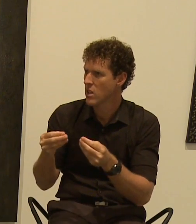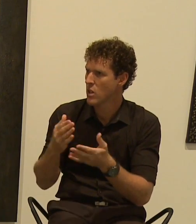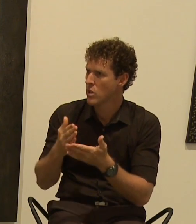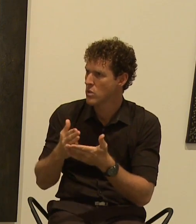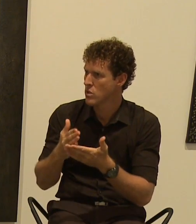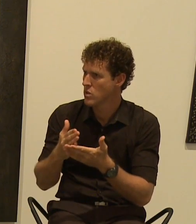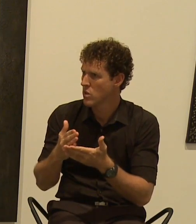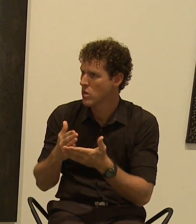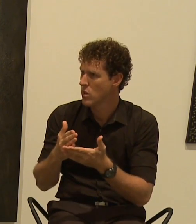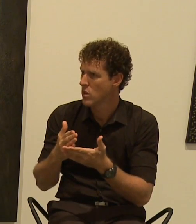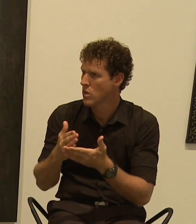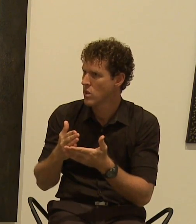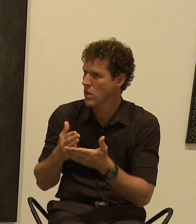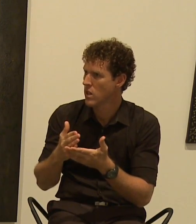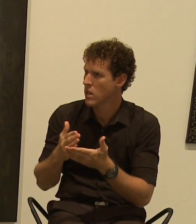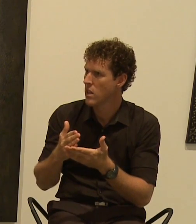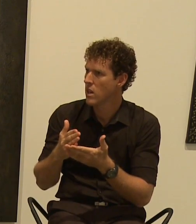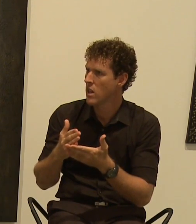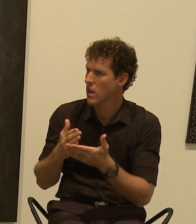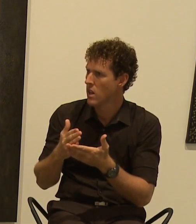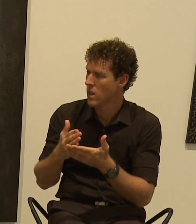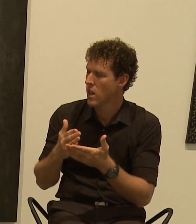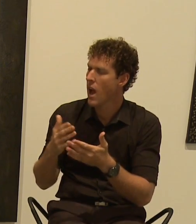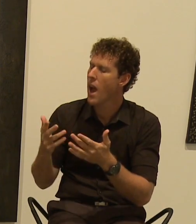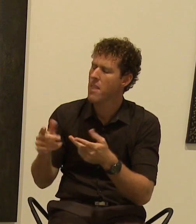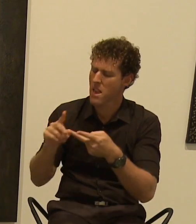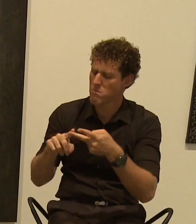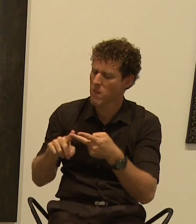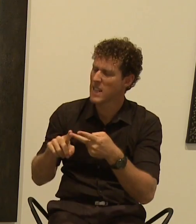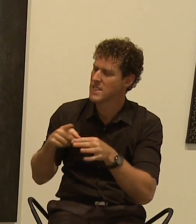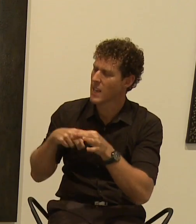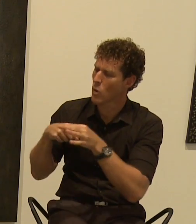days? And I suppose another question.